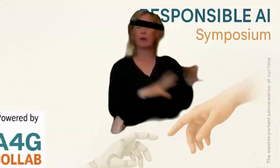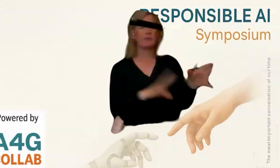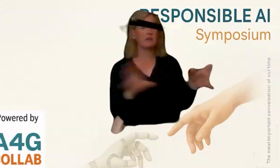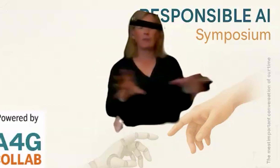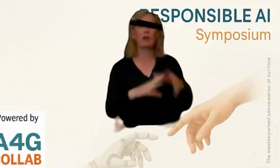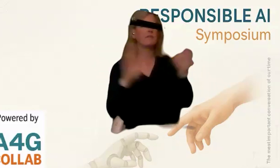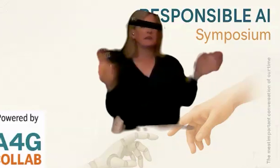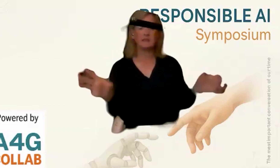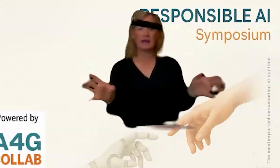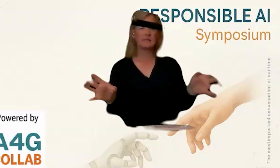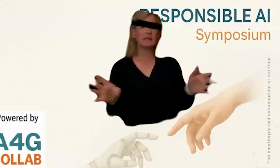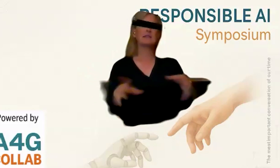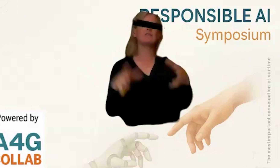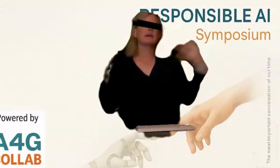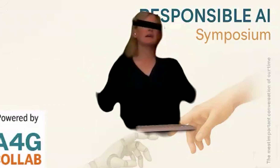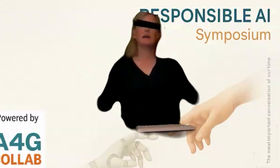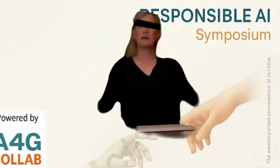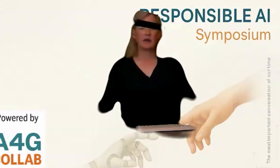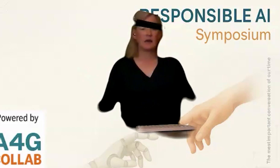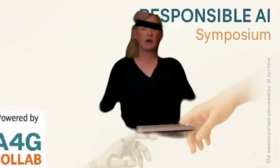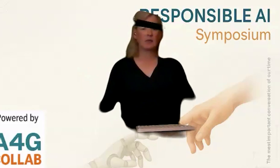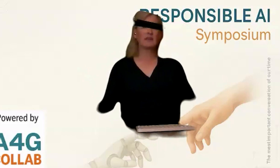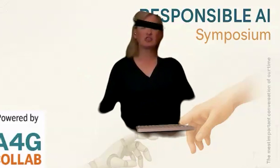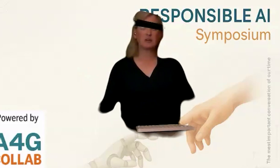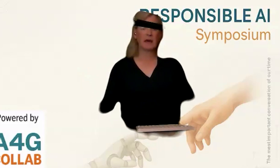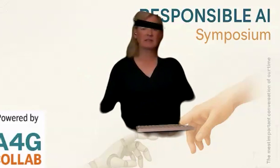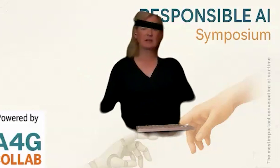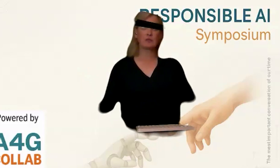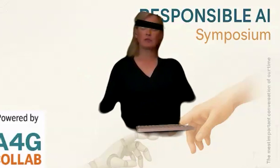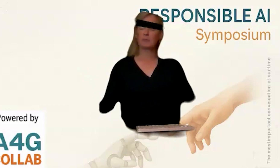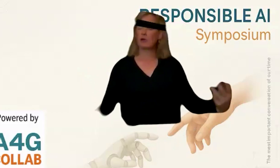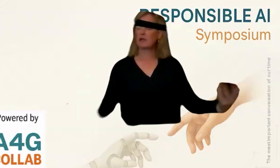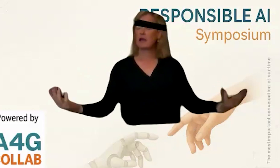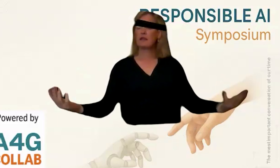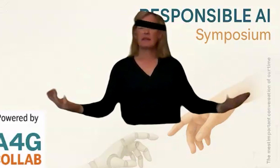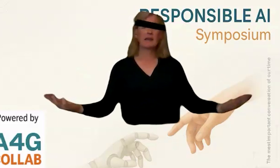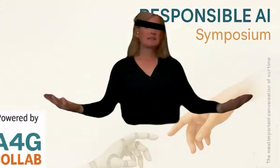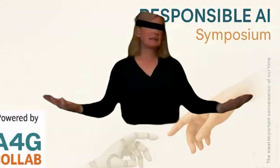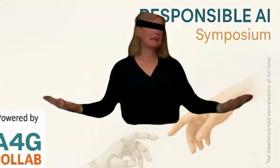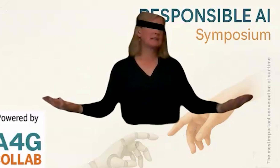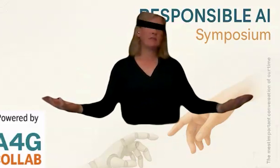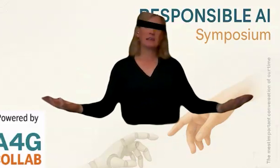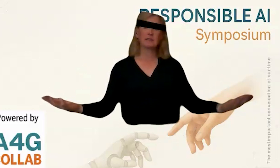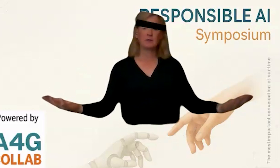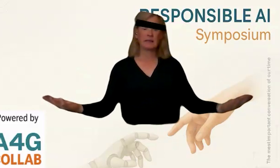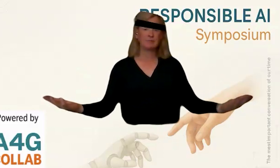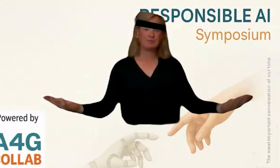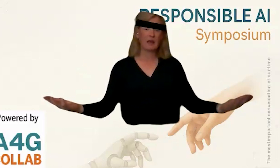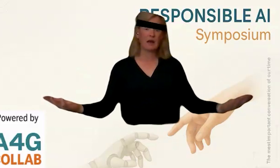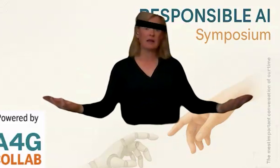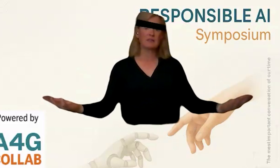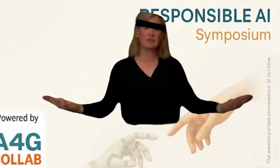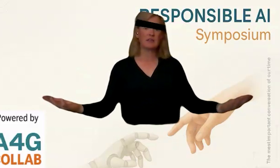just for-profit, nonprofit, scientific, a relationship has to go through the board. The next is everything's